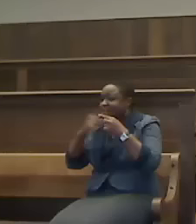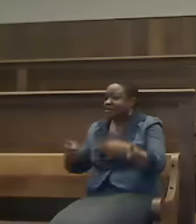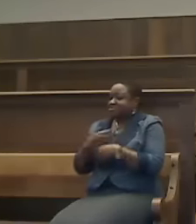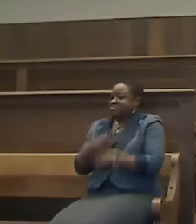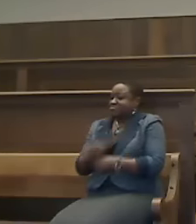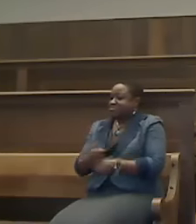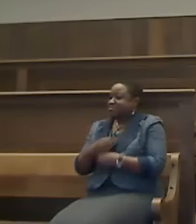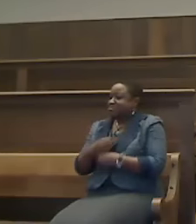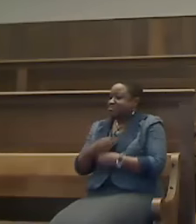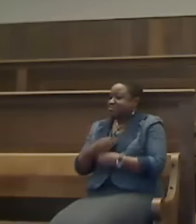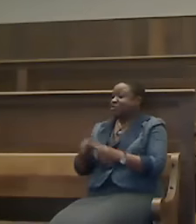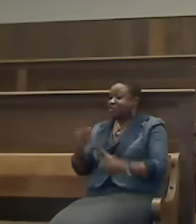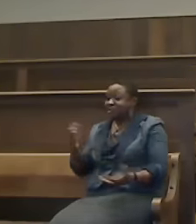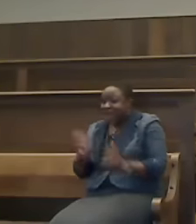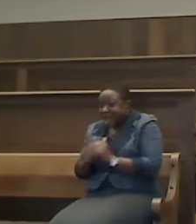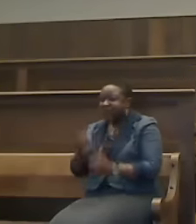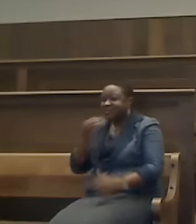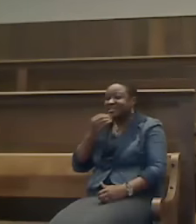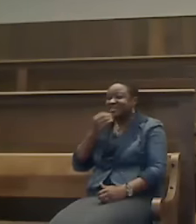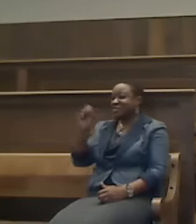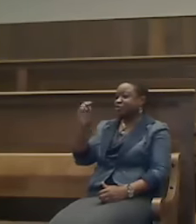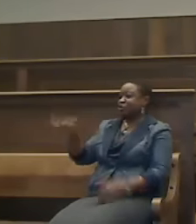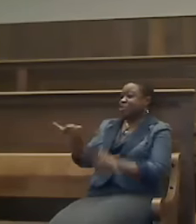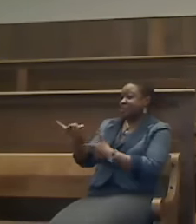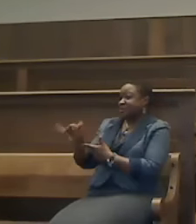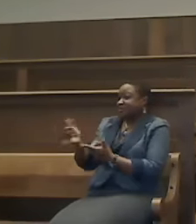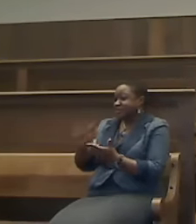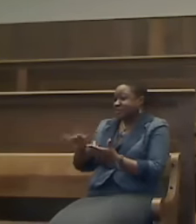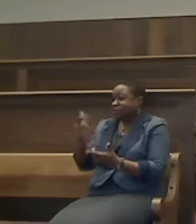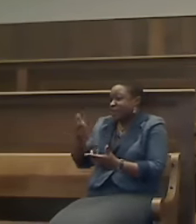eating soy that's genetically engineered, and 94% of it is.